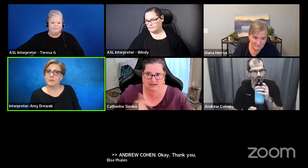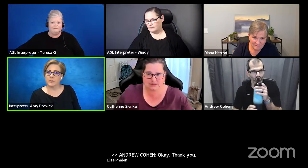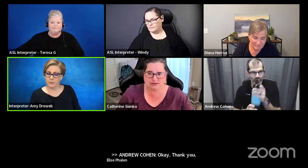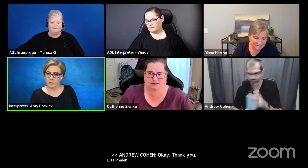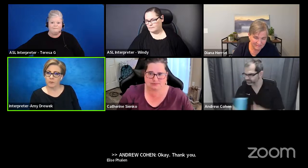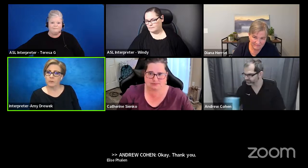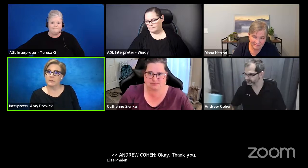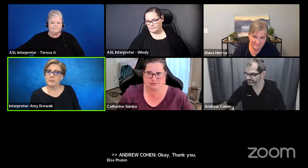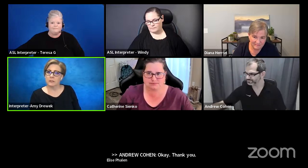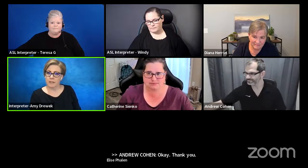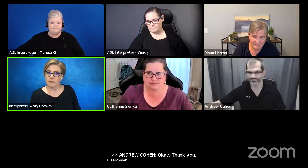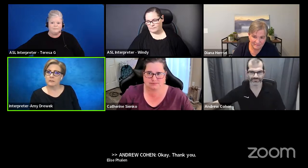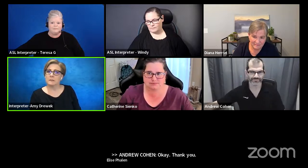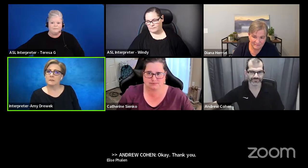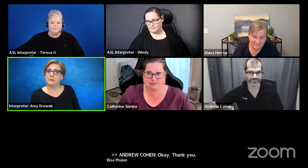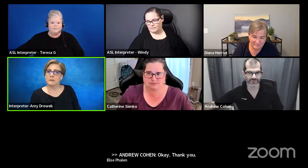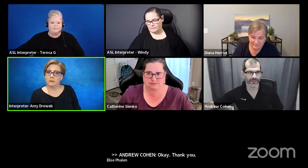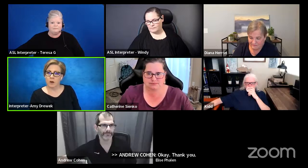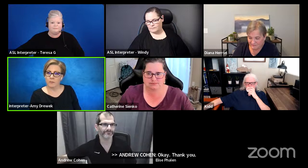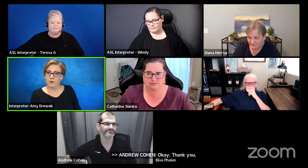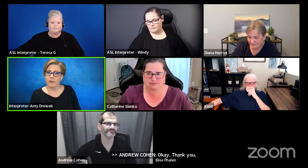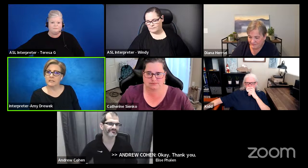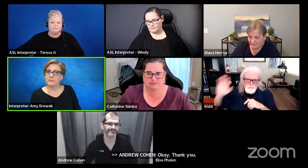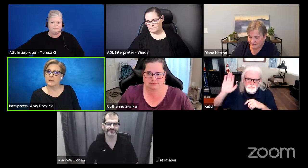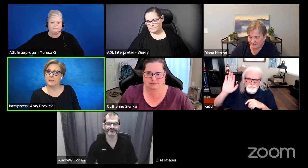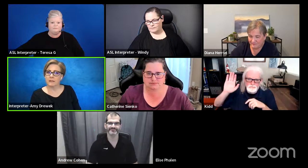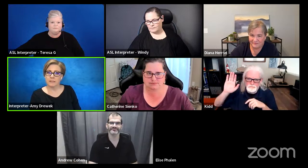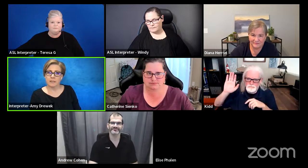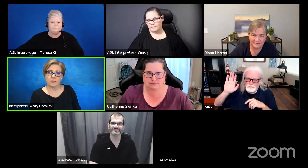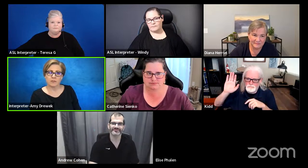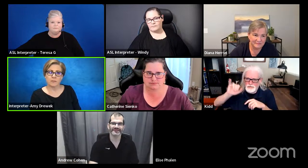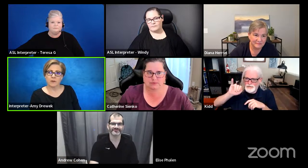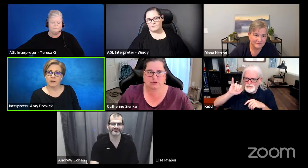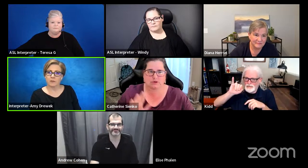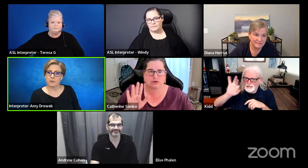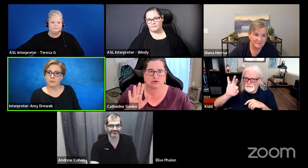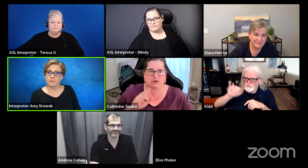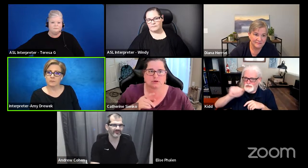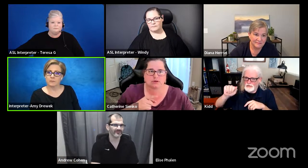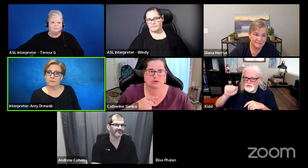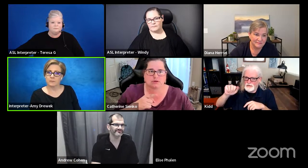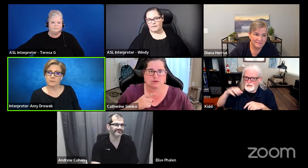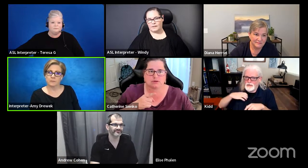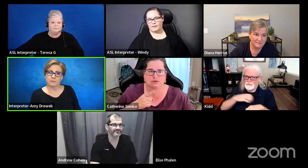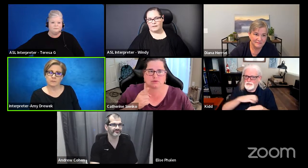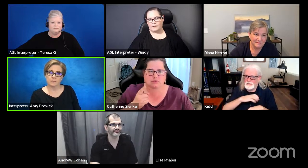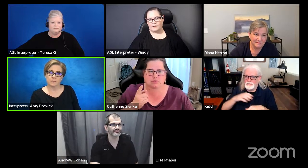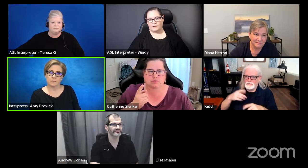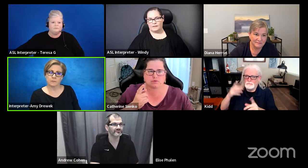That motion is to select Carmen Green Smith as the interim director.